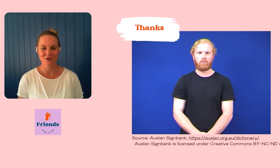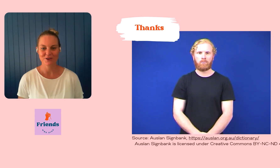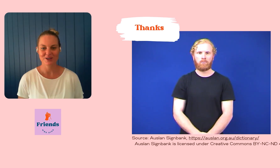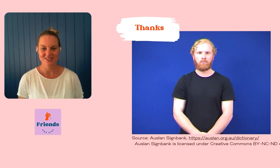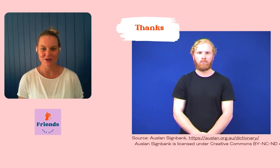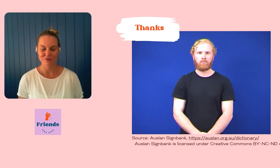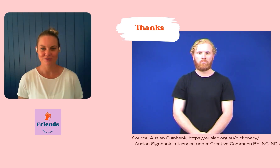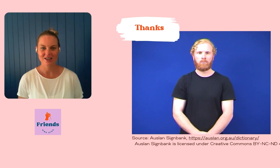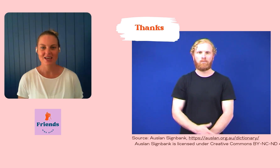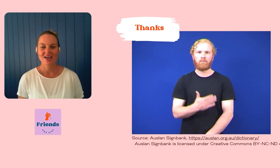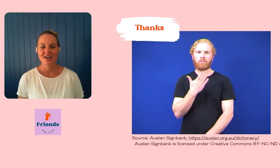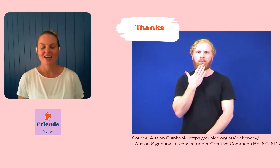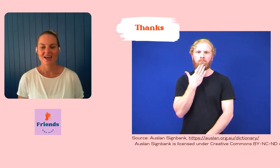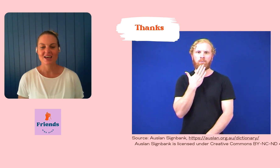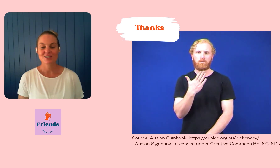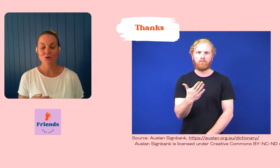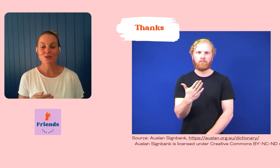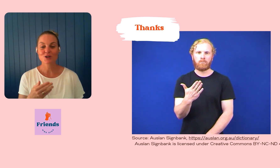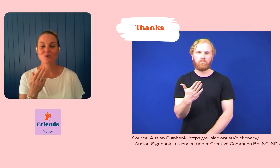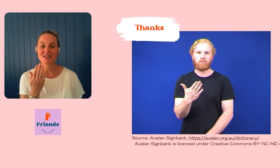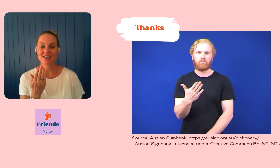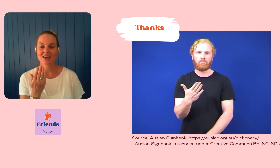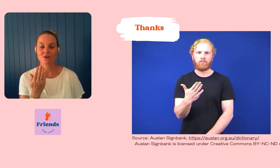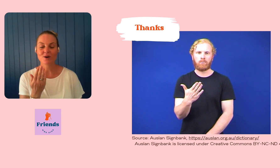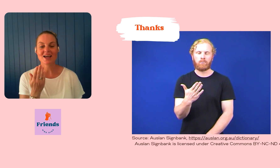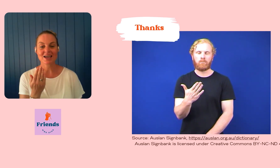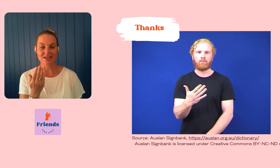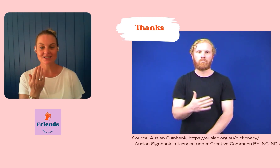herself. It's also really quite